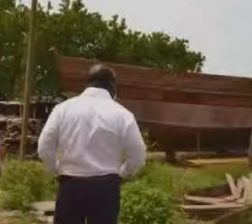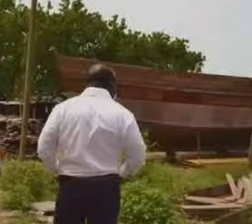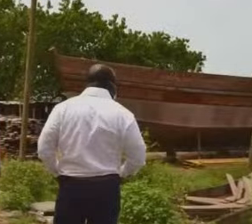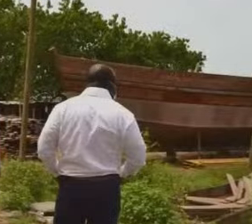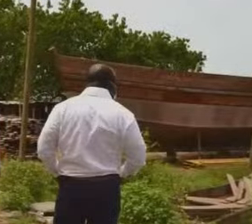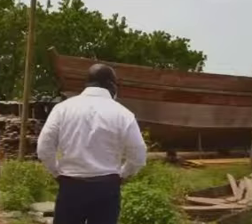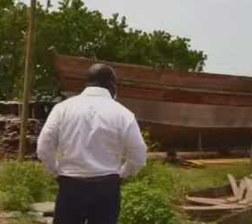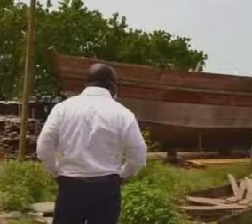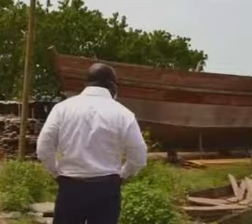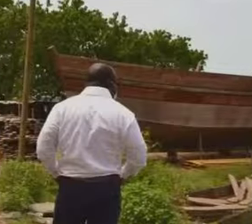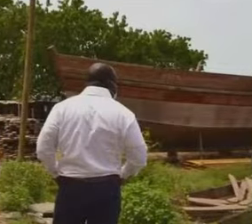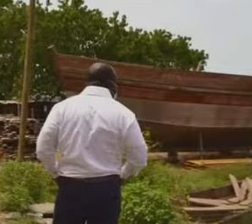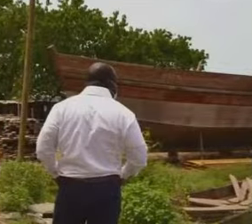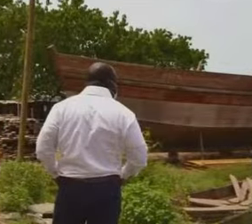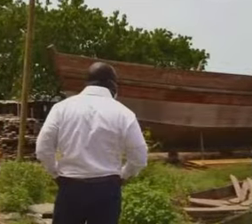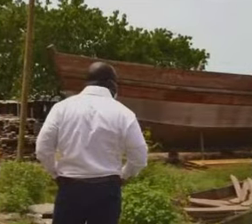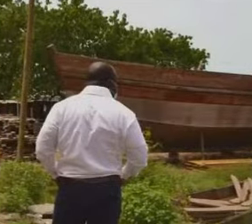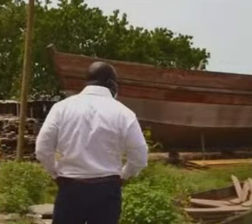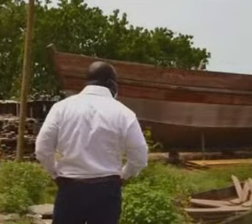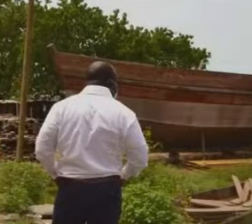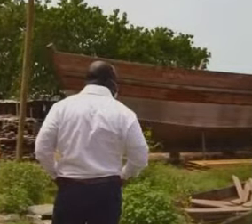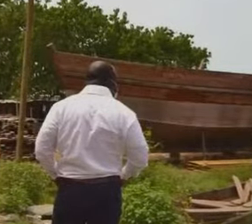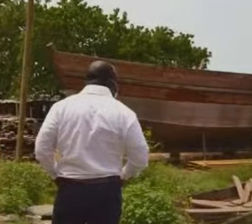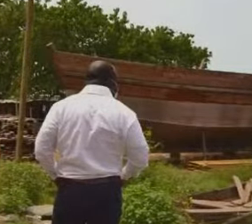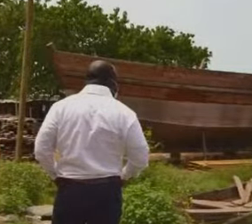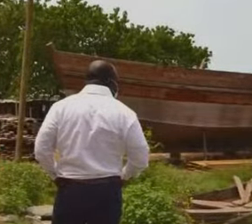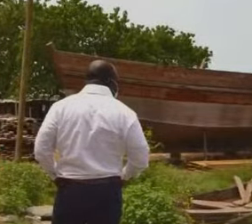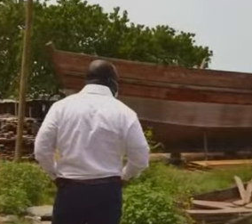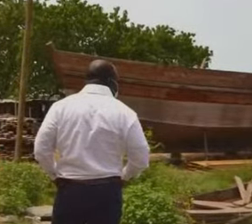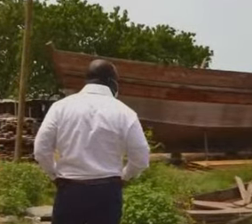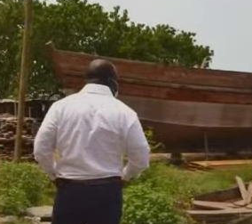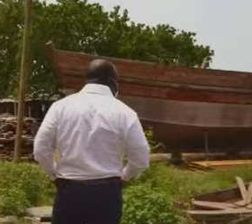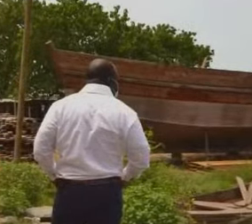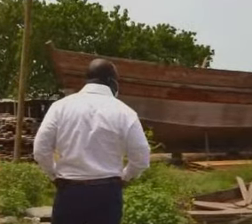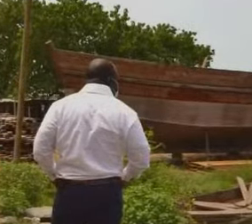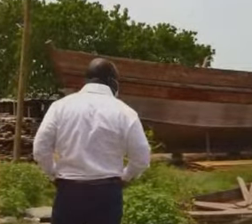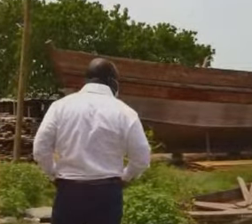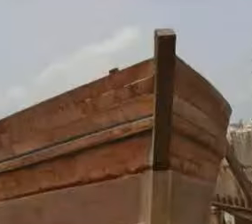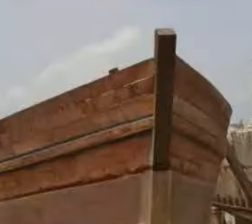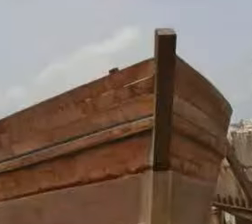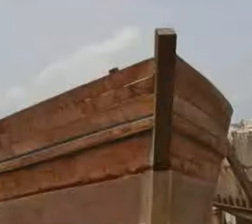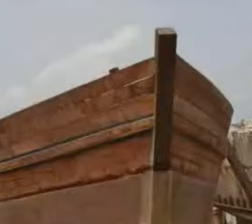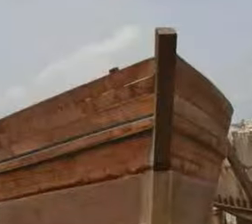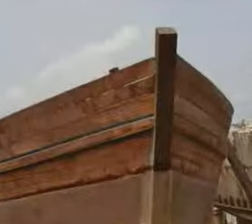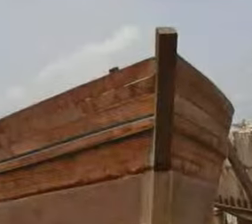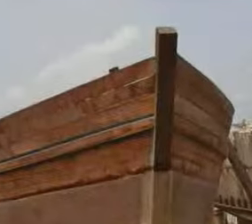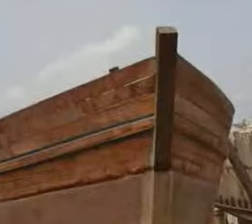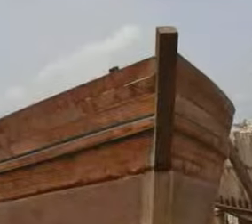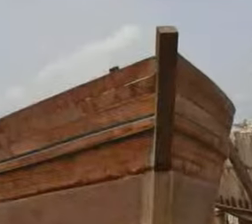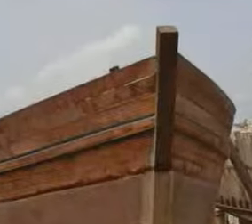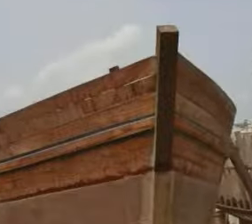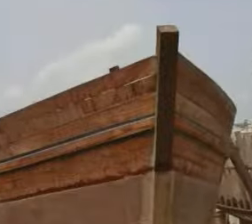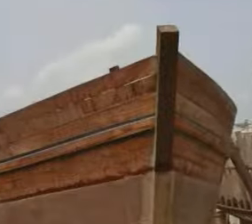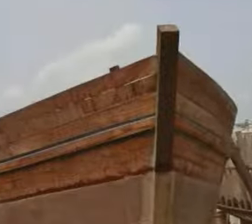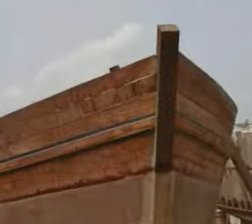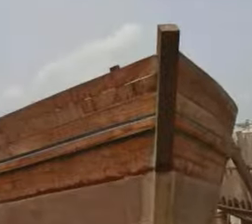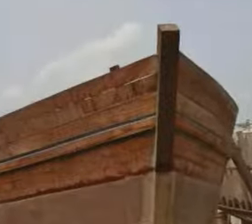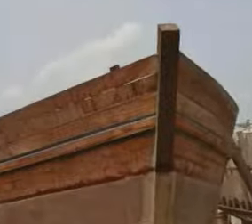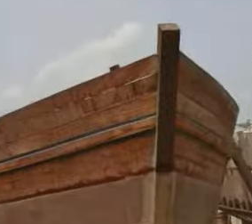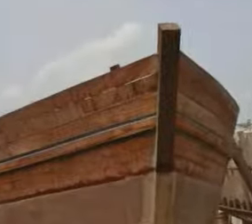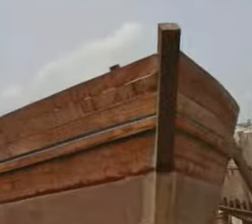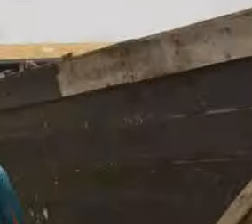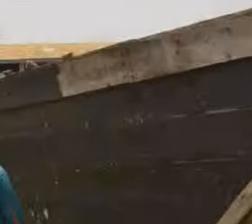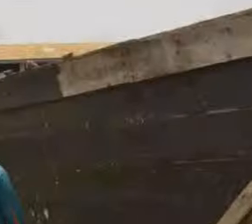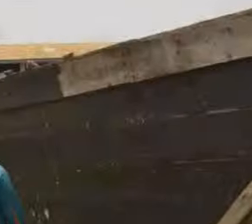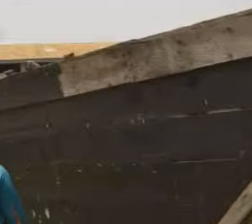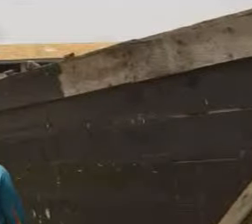authority is now seeking legal backing to destroy locally made wooden boats used in this illegal fuel business,